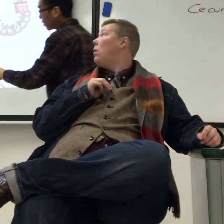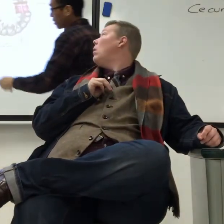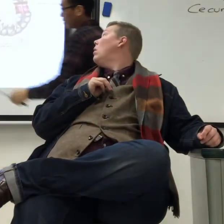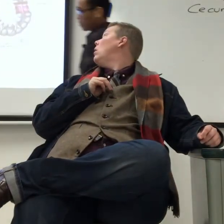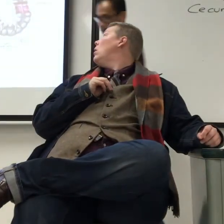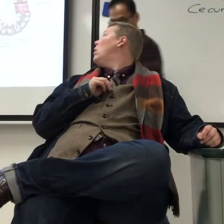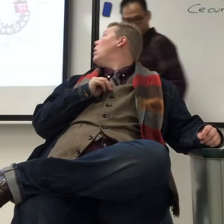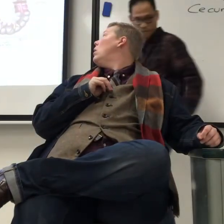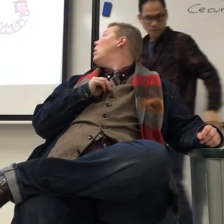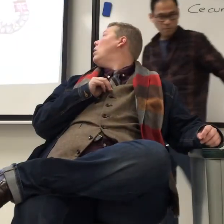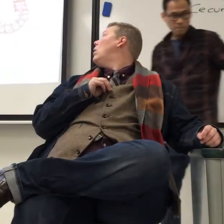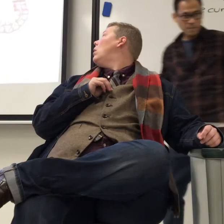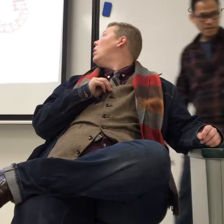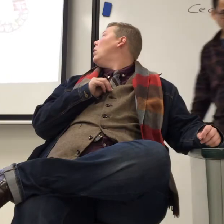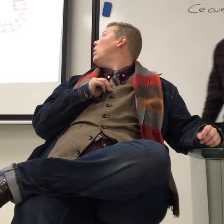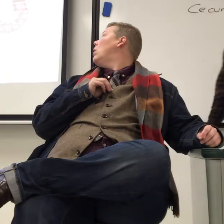here.